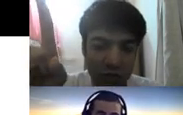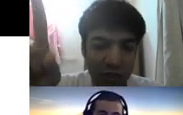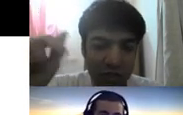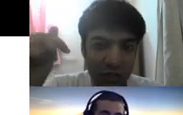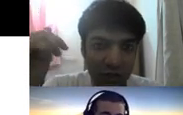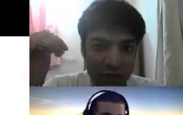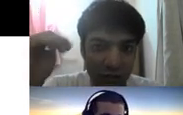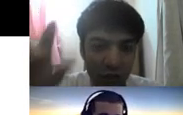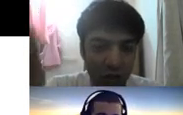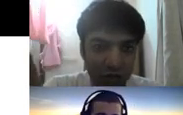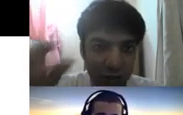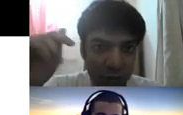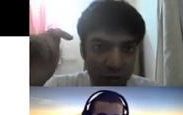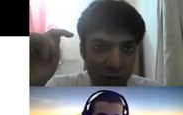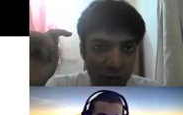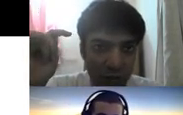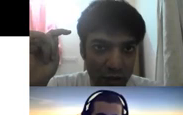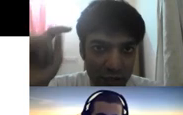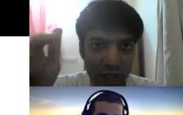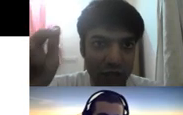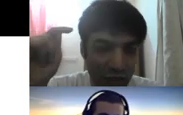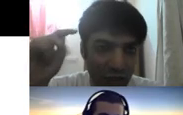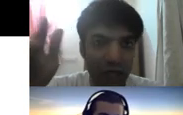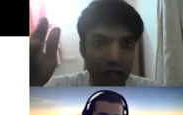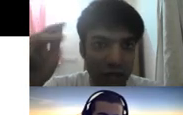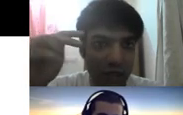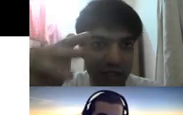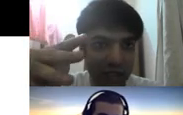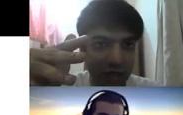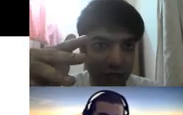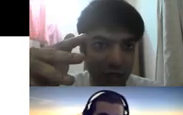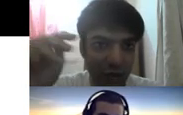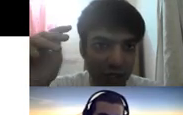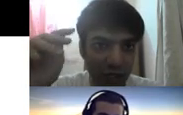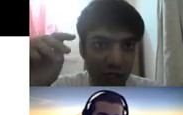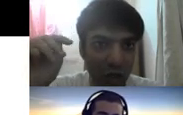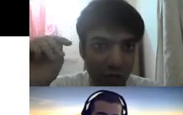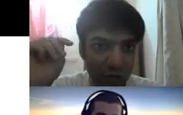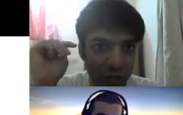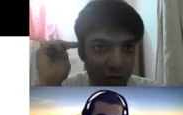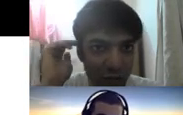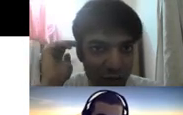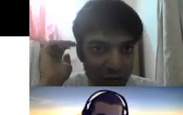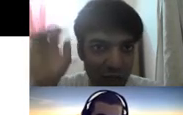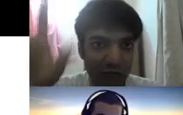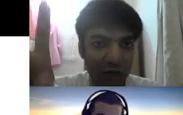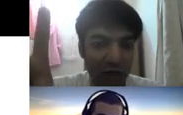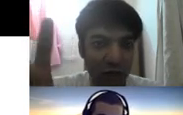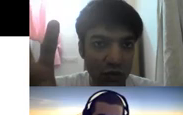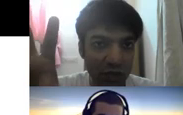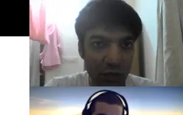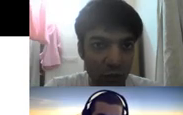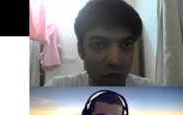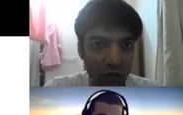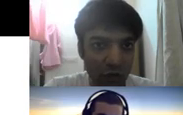last question. Let's say we stack all of them, detection, recognition, translation together. Will it be pretty